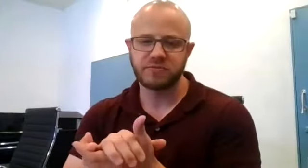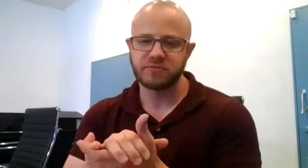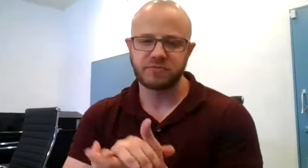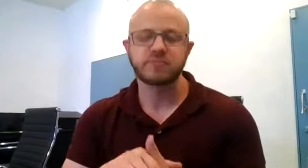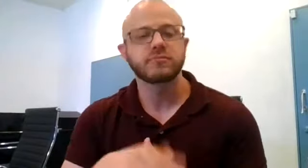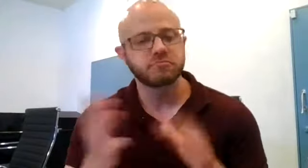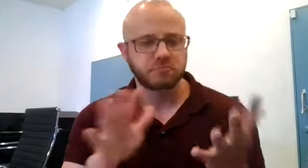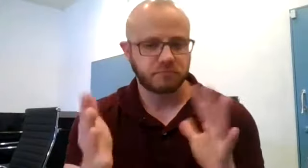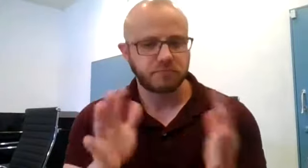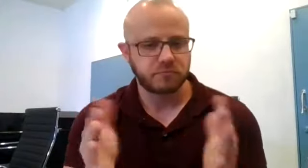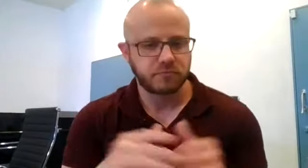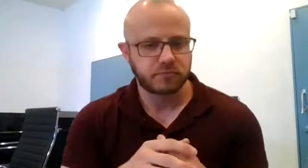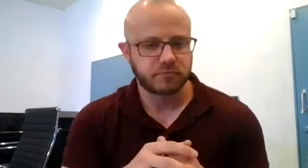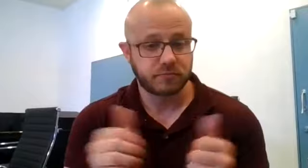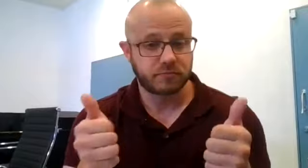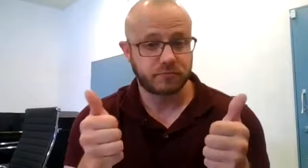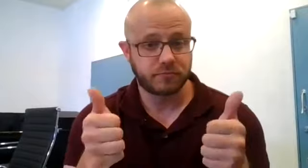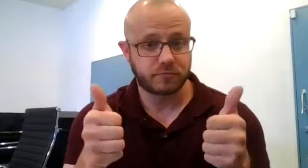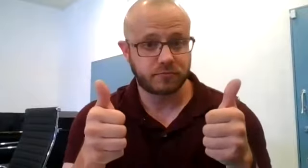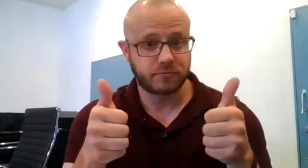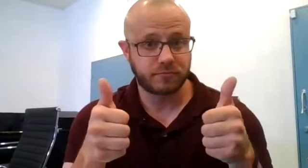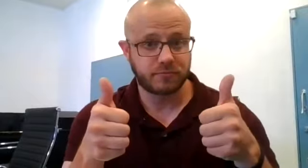no, not married, either way. Okay?